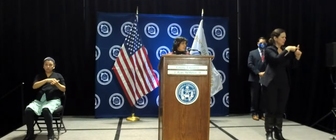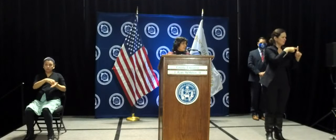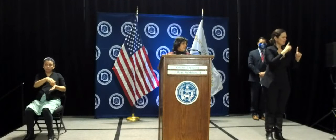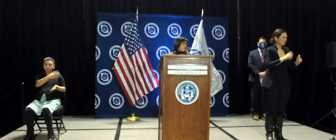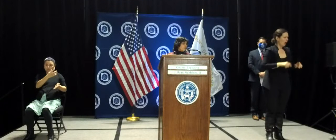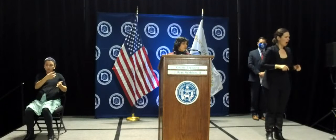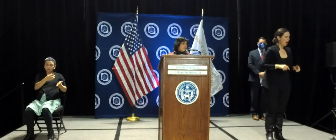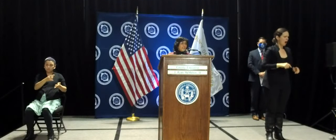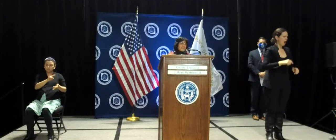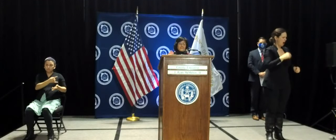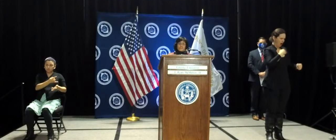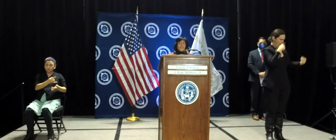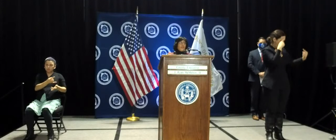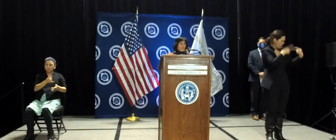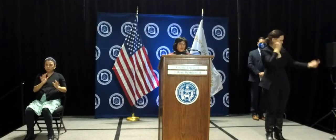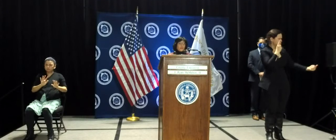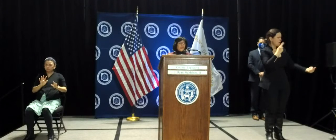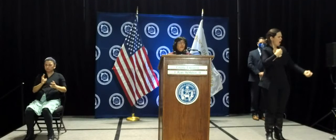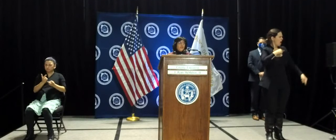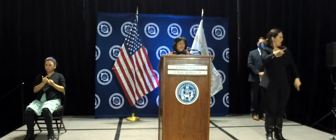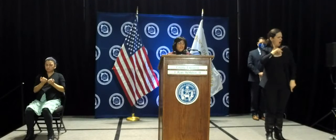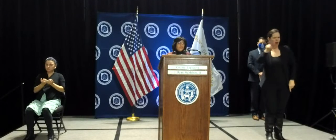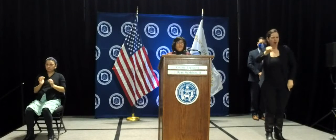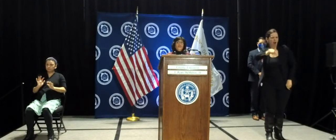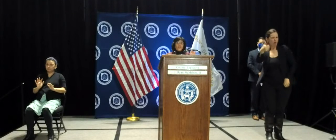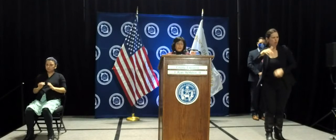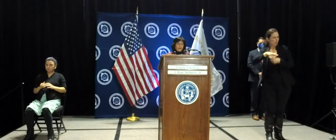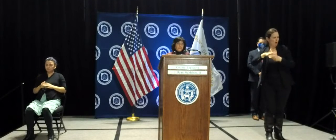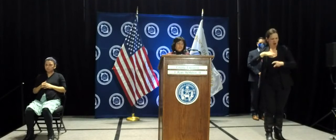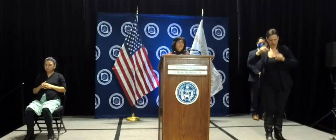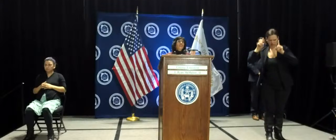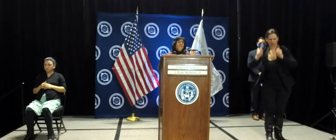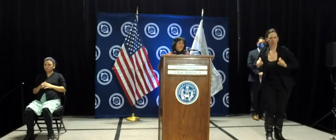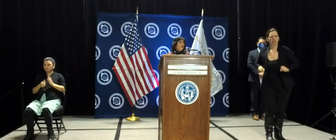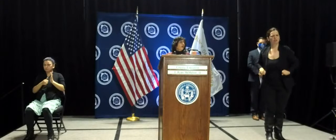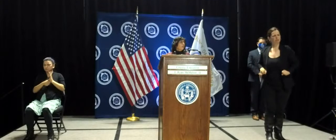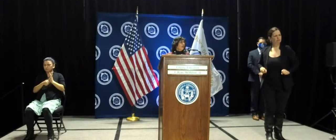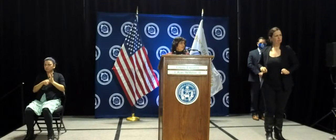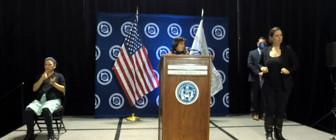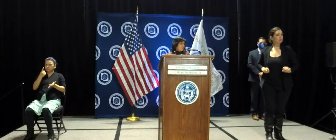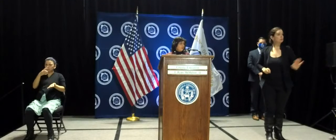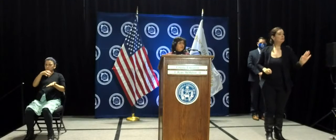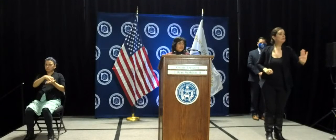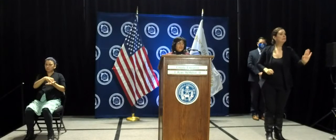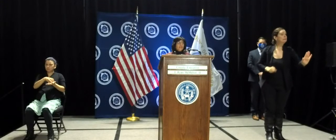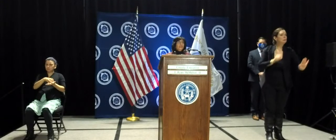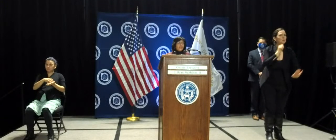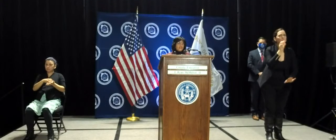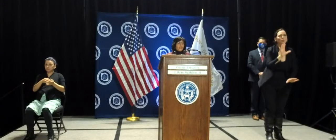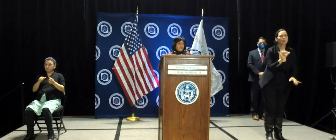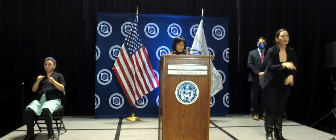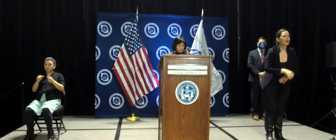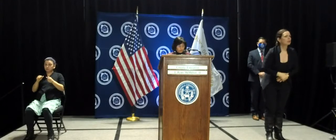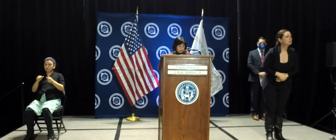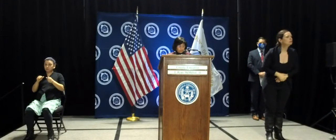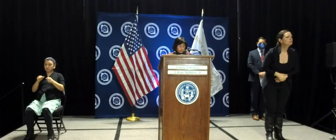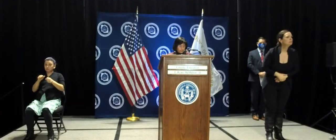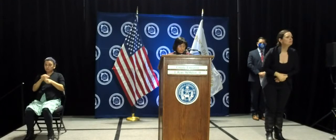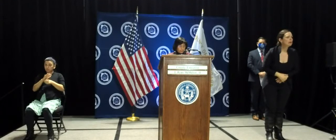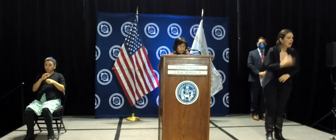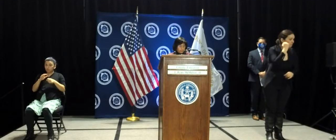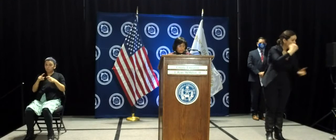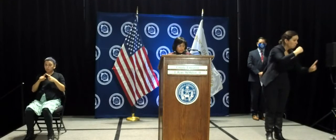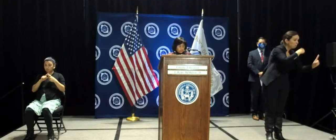you're wasting a resource. It does not help anyone. So if you're a positive, you are positive, period. That's how it goes.